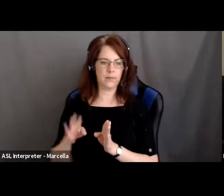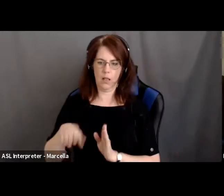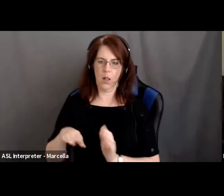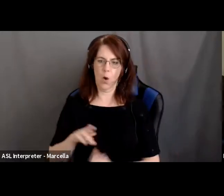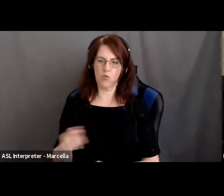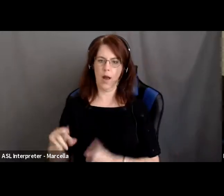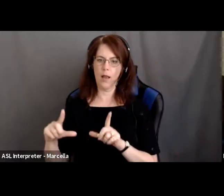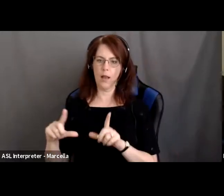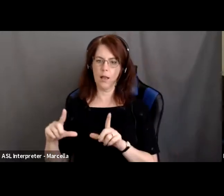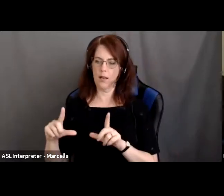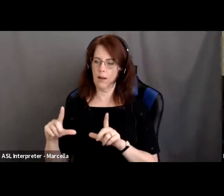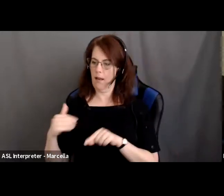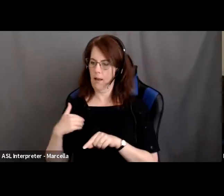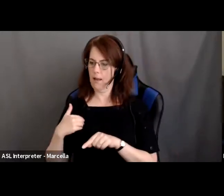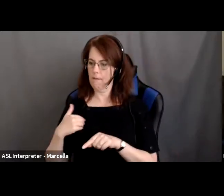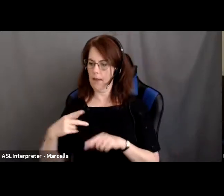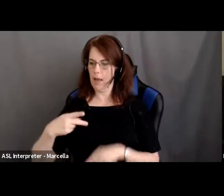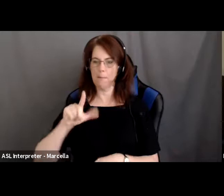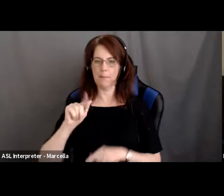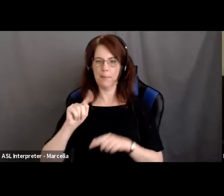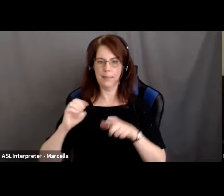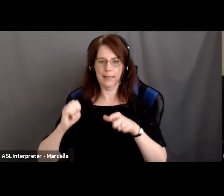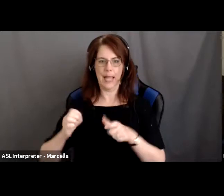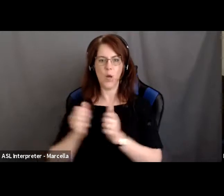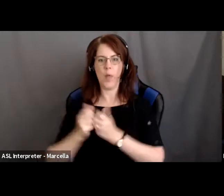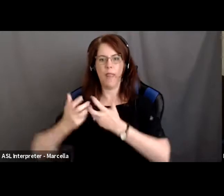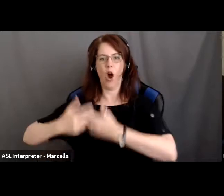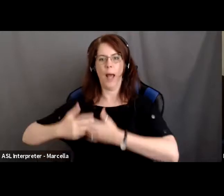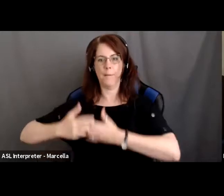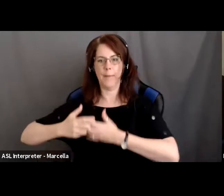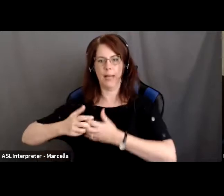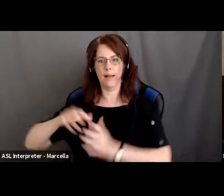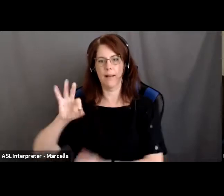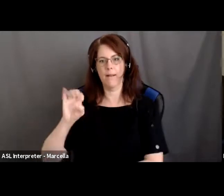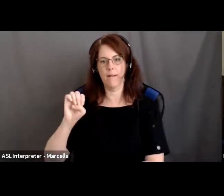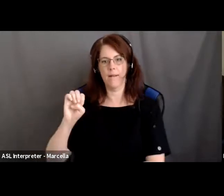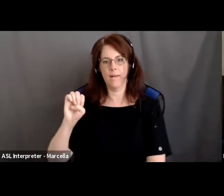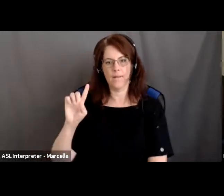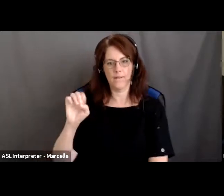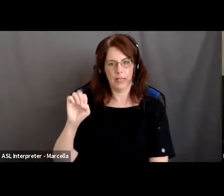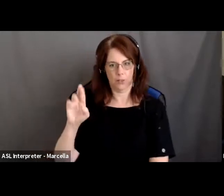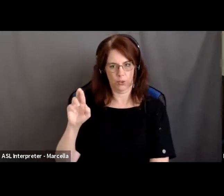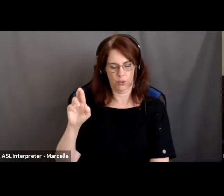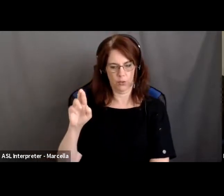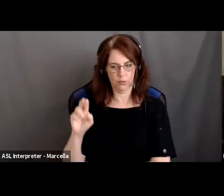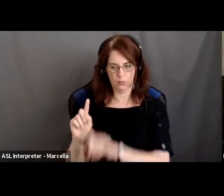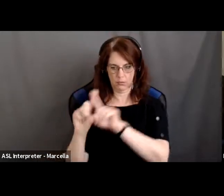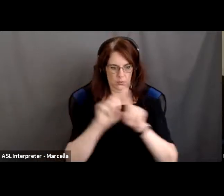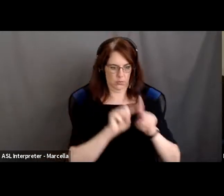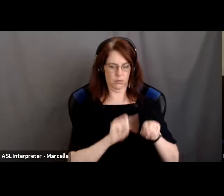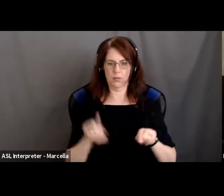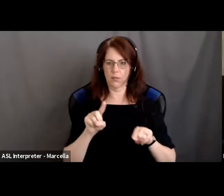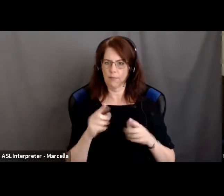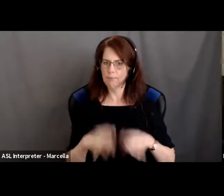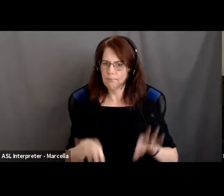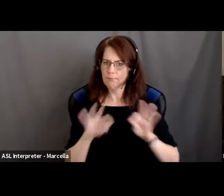right-hand corner, we have a plate with an automated feeder. So all of these are important